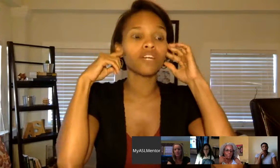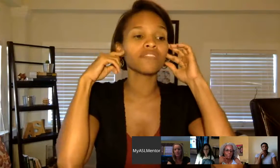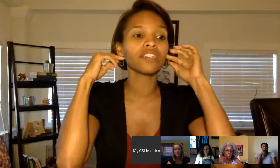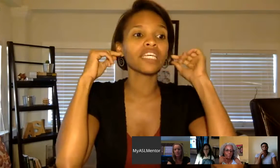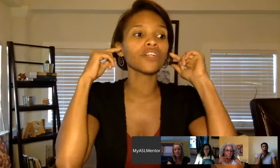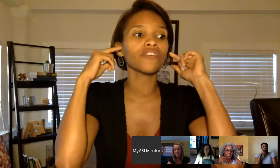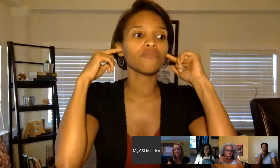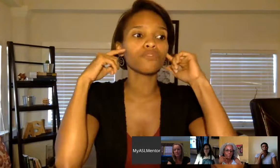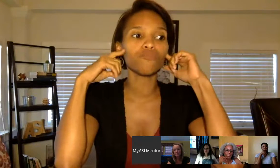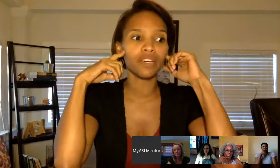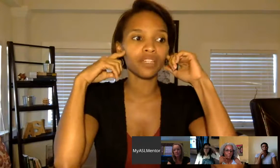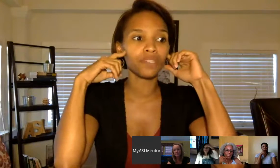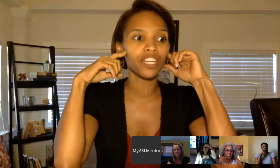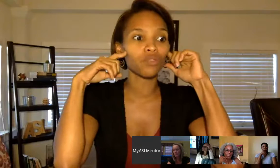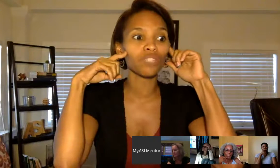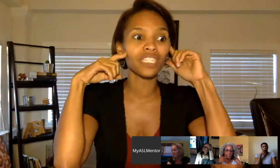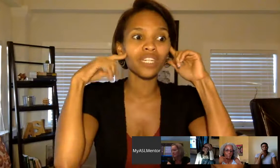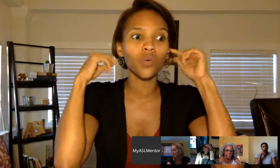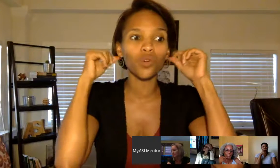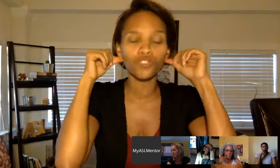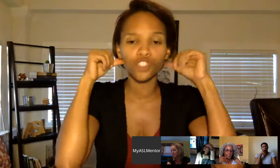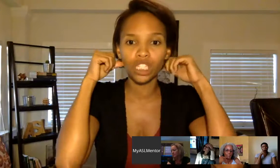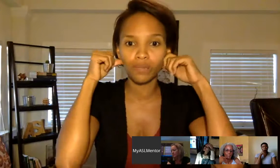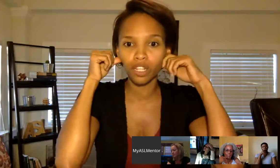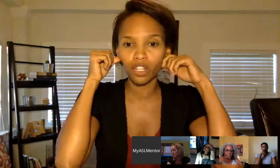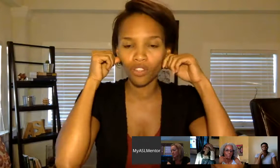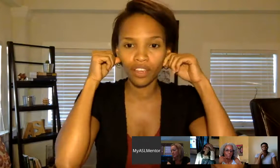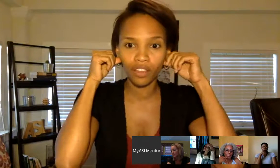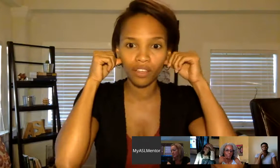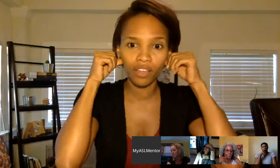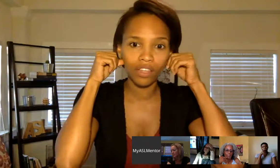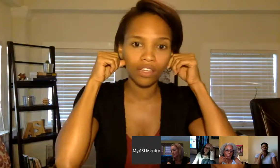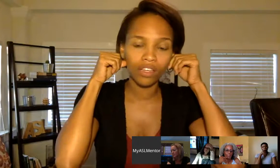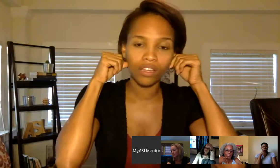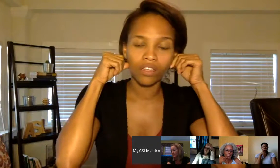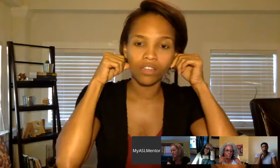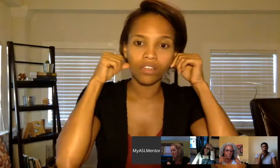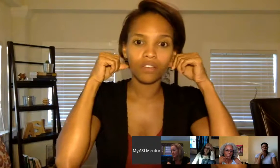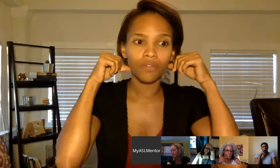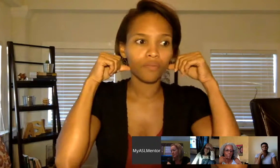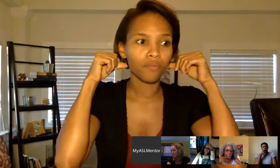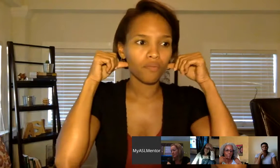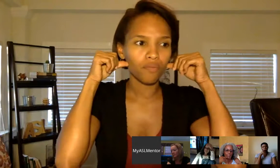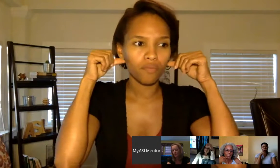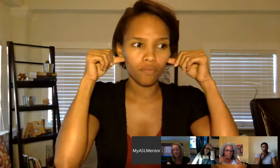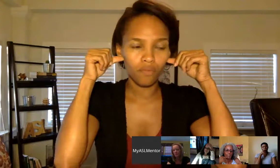call themselves a leader of a movement, but they are really a wolf in sheep's clothing.